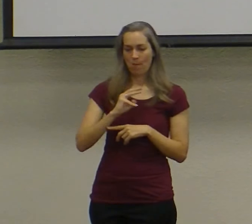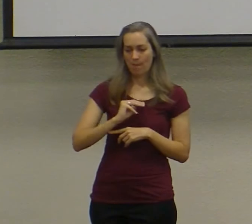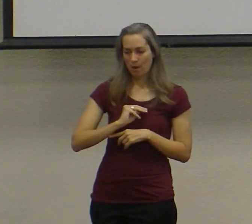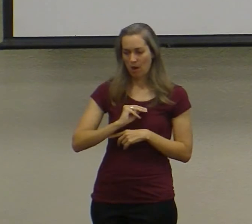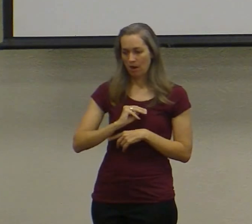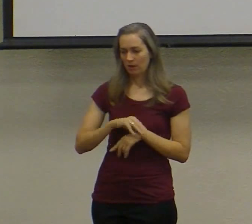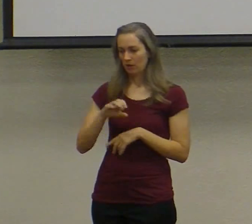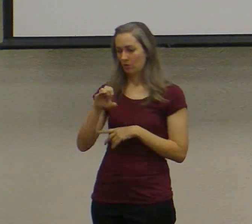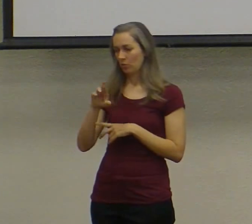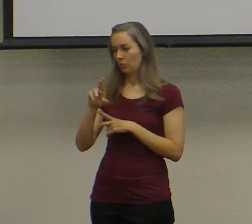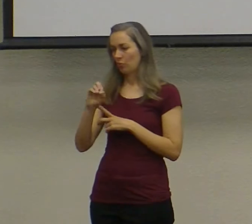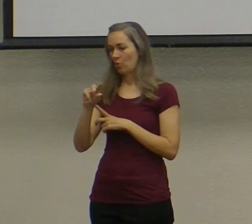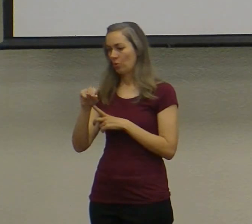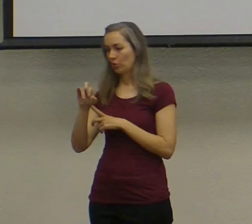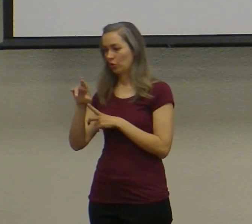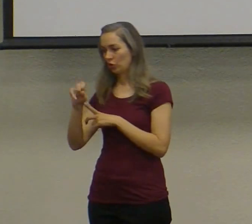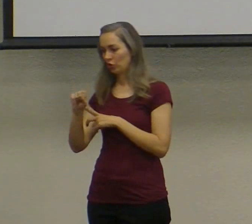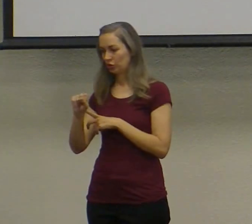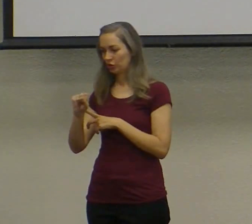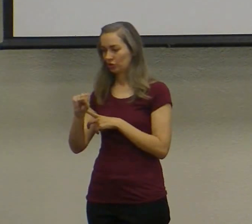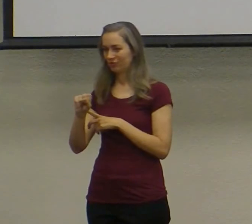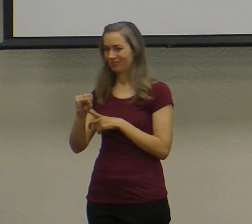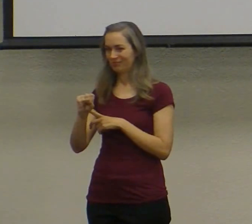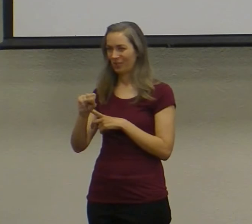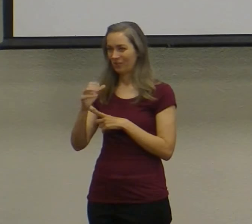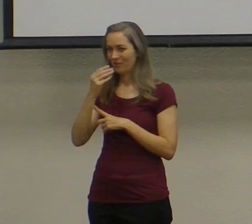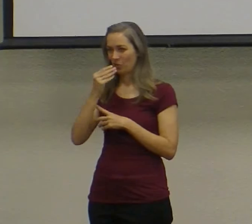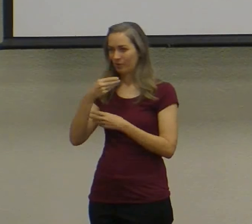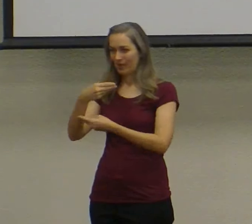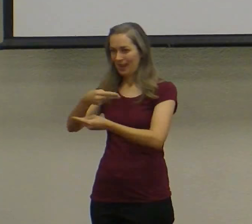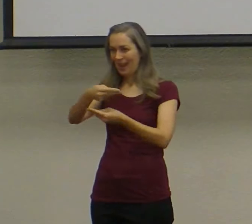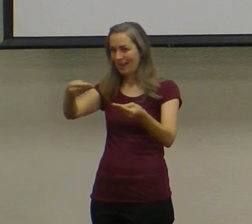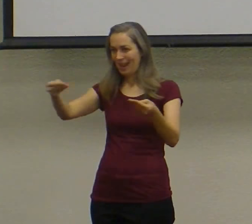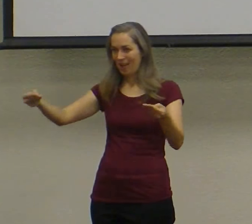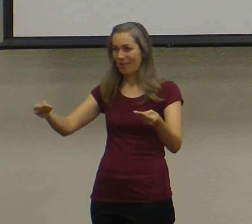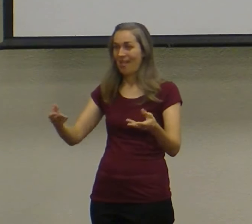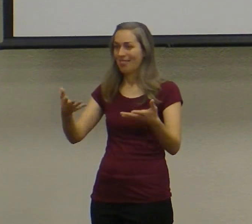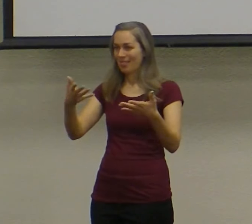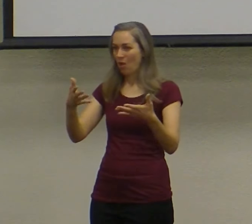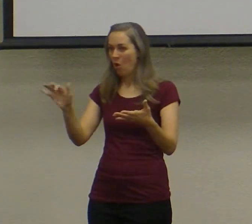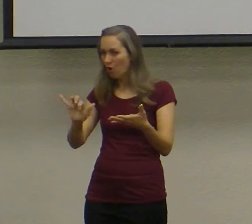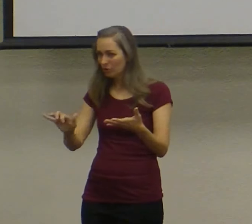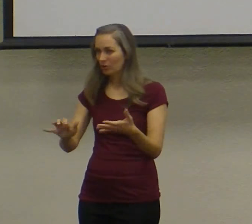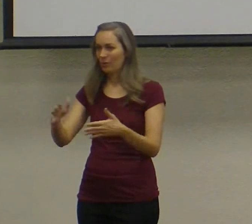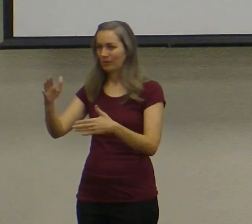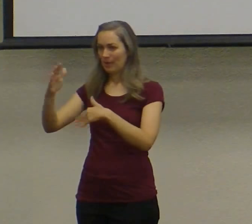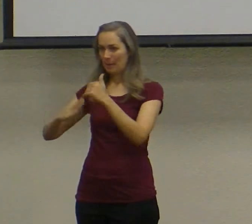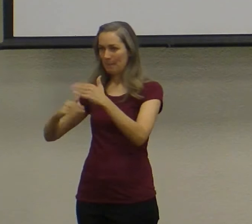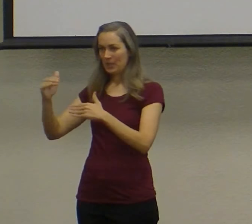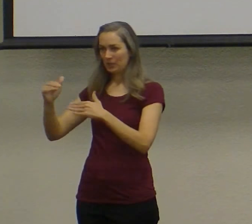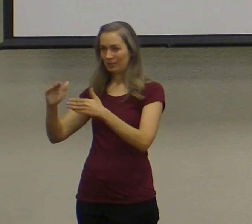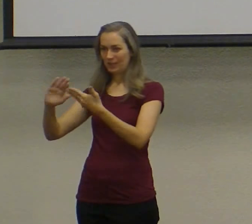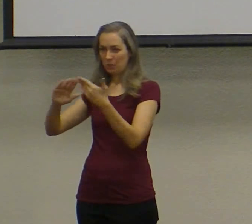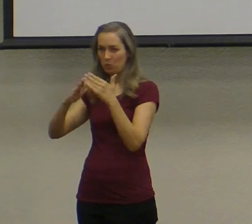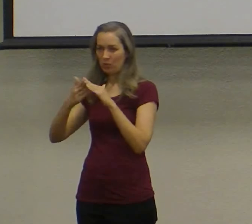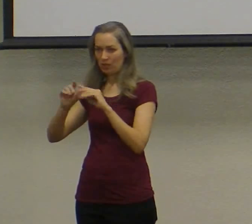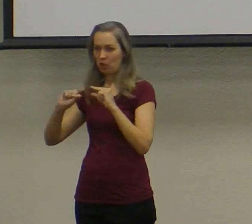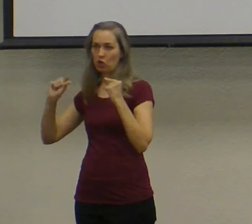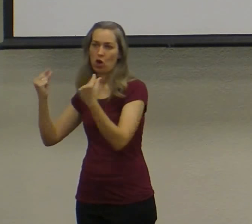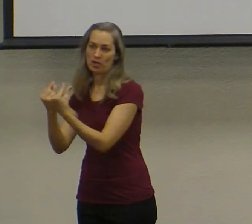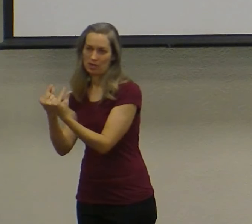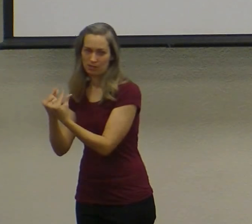that, and then they built a community garden. So what happens is you have families who come in and they actually have them